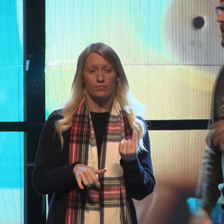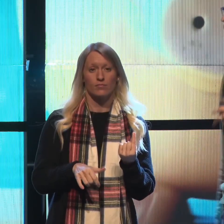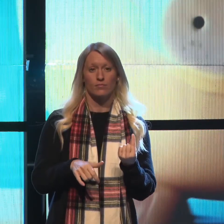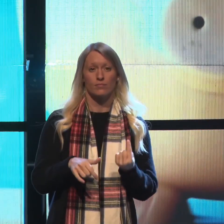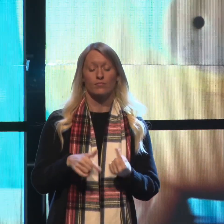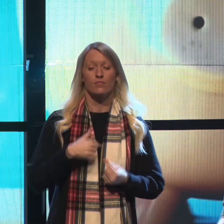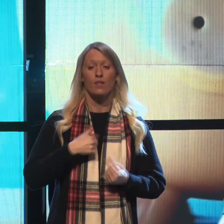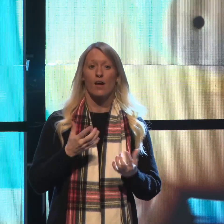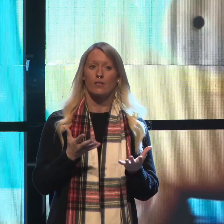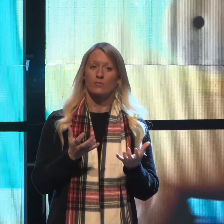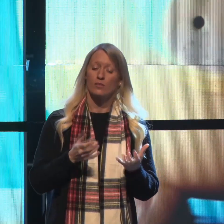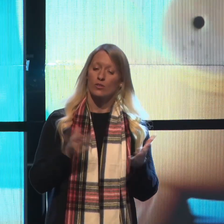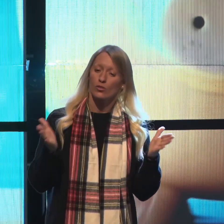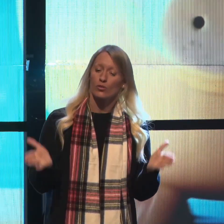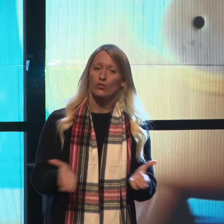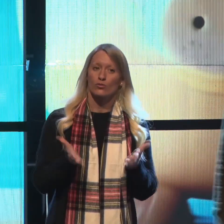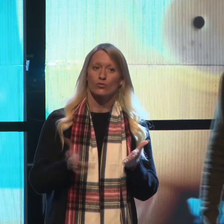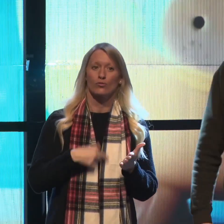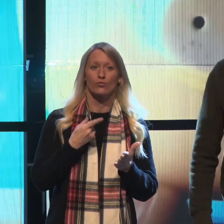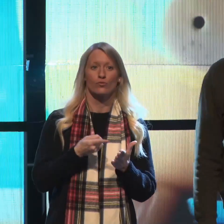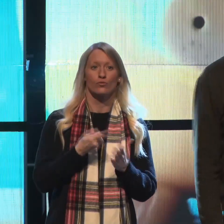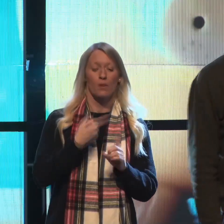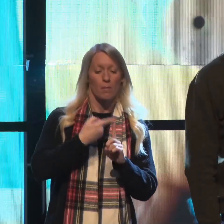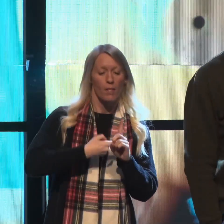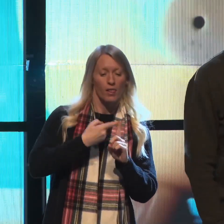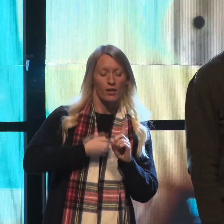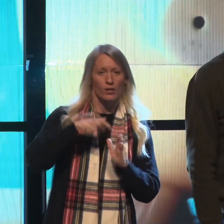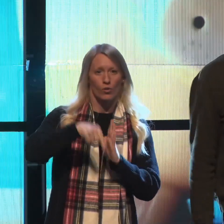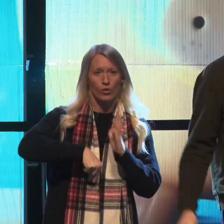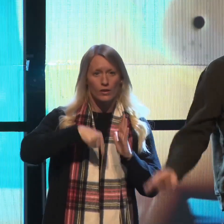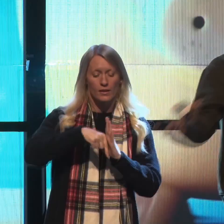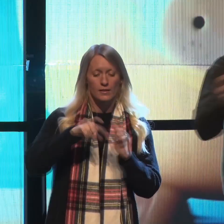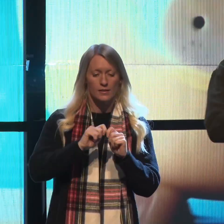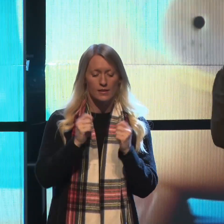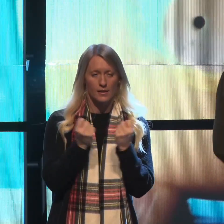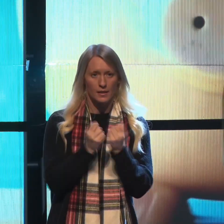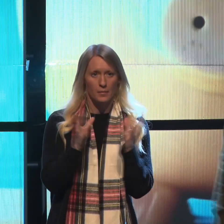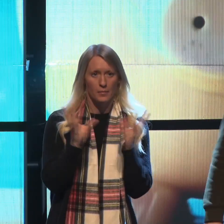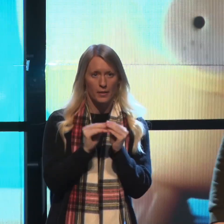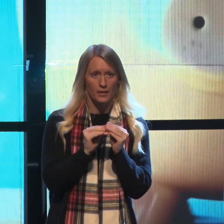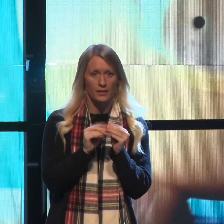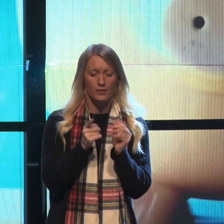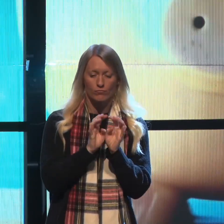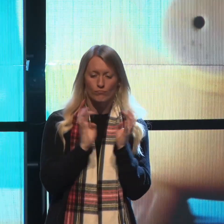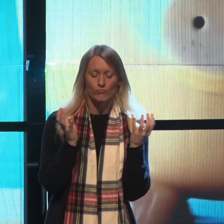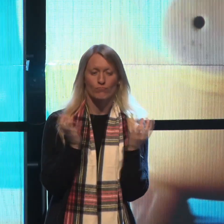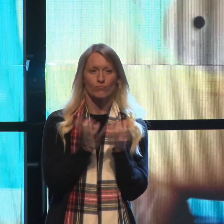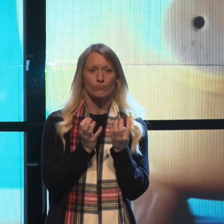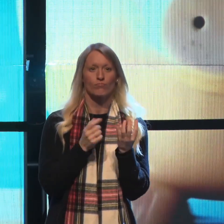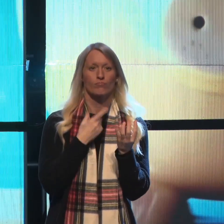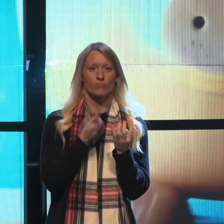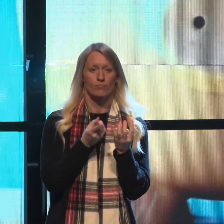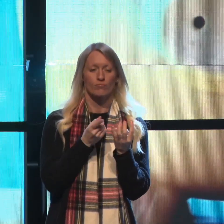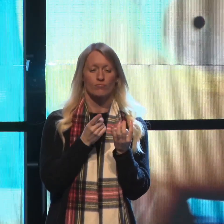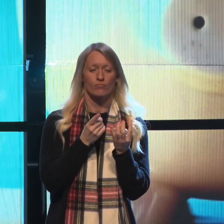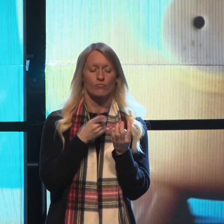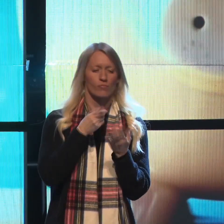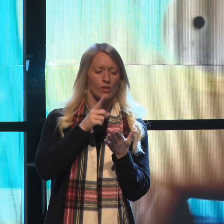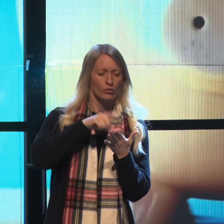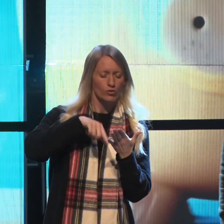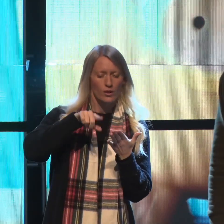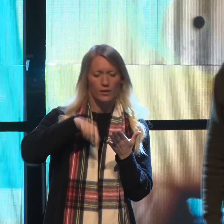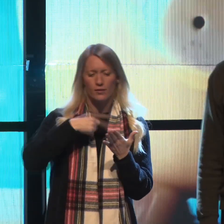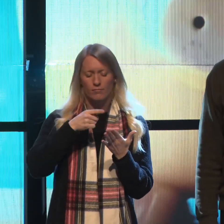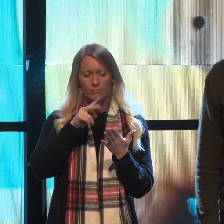encourage you, schedule a monthly or a quarterly team meeting. Bring everybody together, do the check-in. Where are we